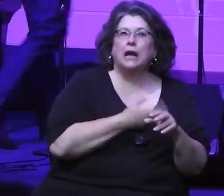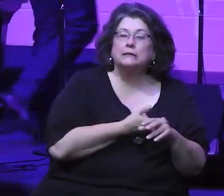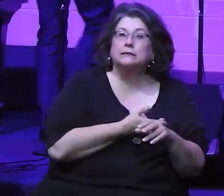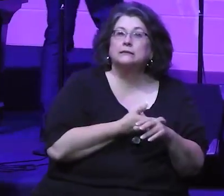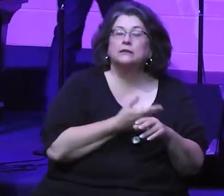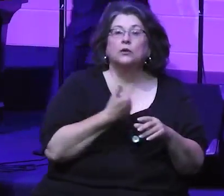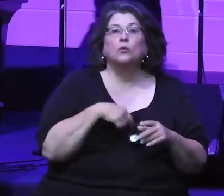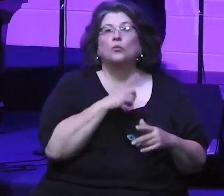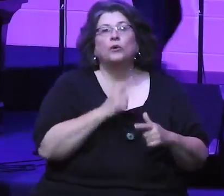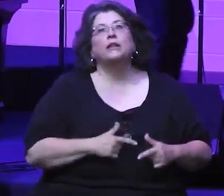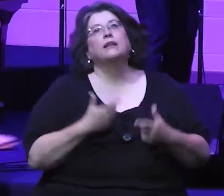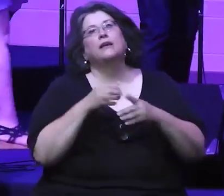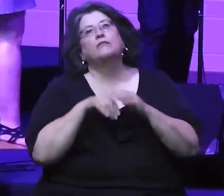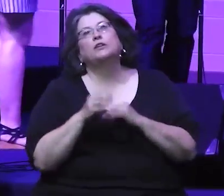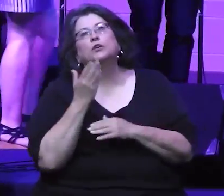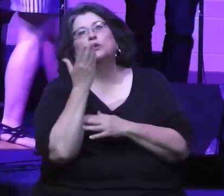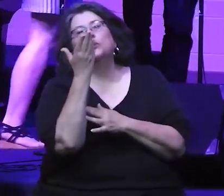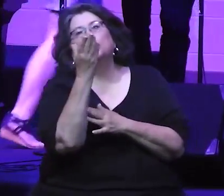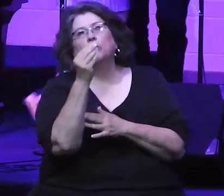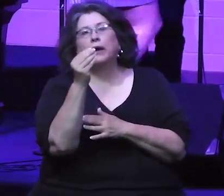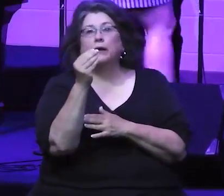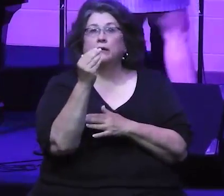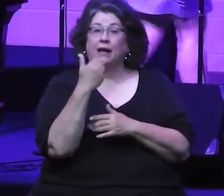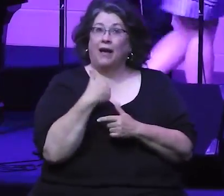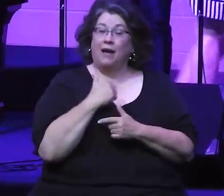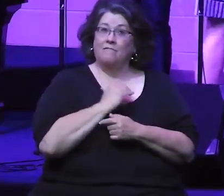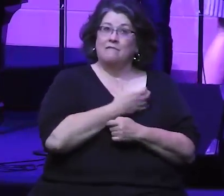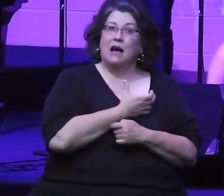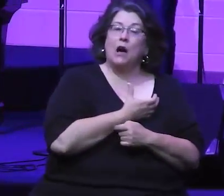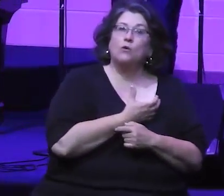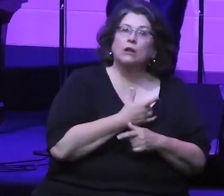being, and you've given to us well.